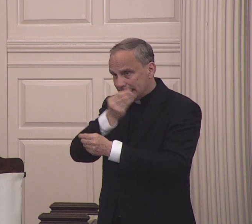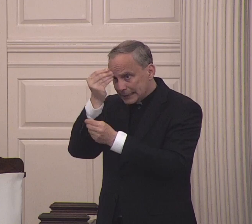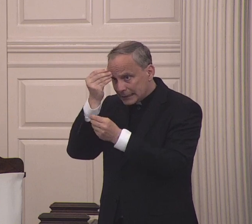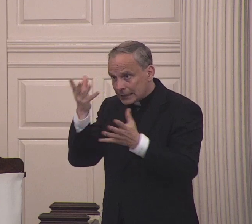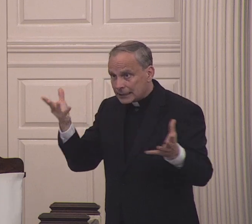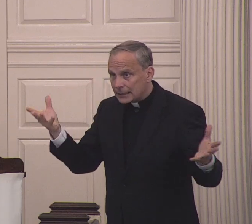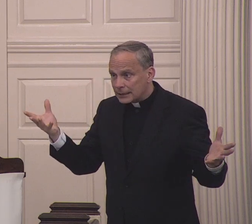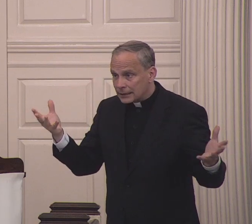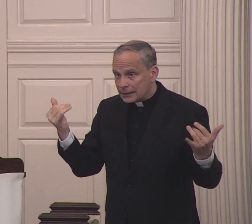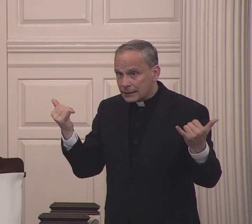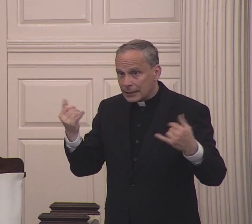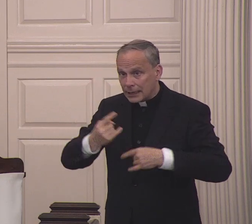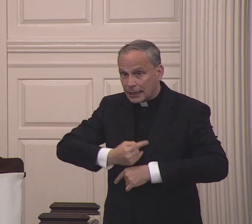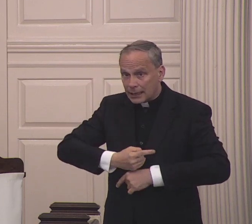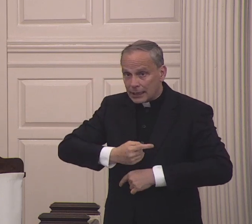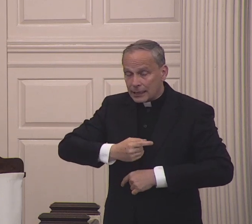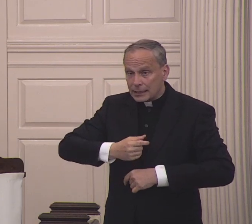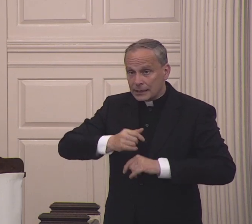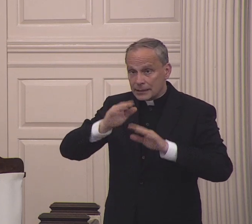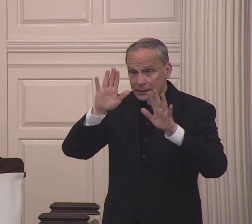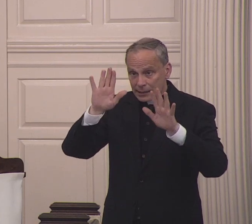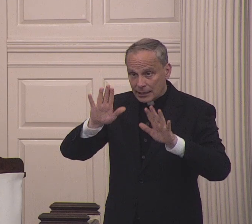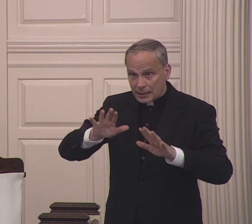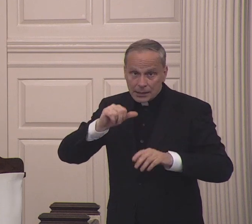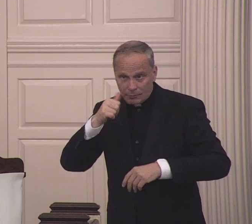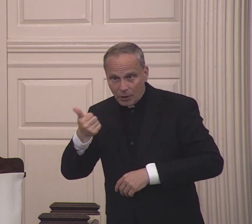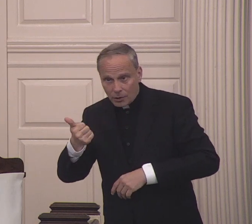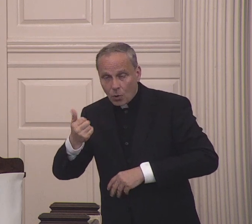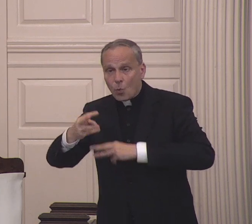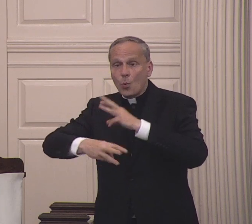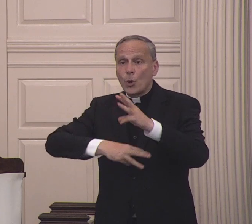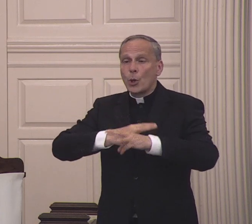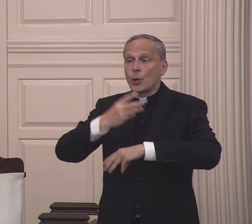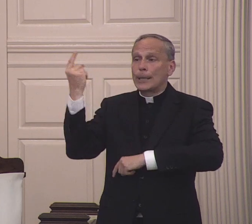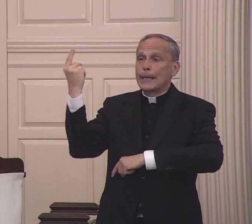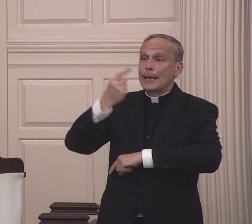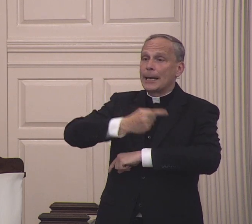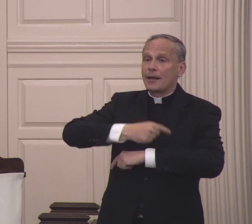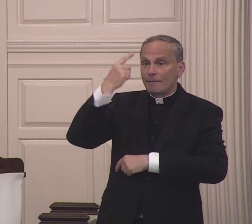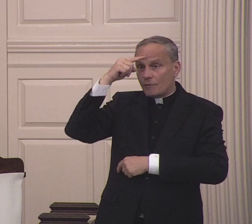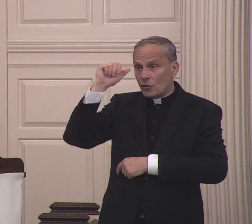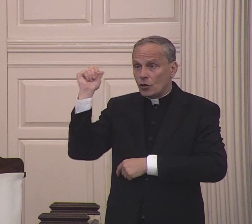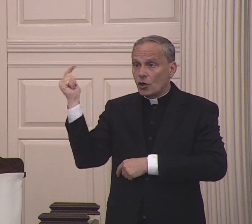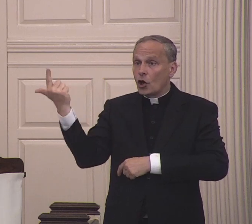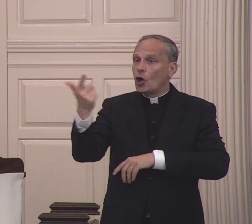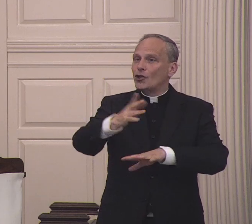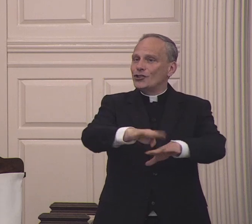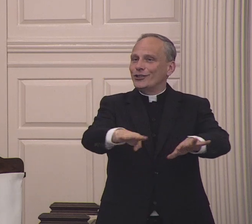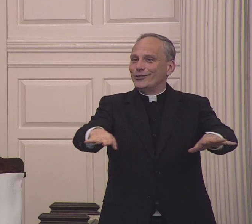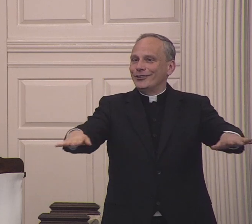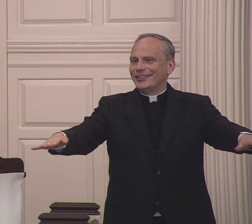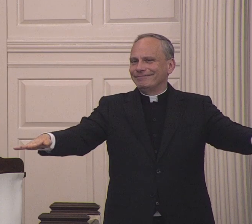declared this Sunday, tomorrow, the World Day for all the children.